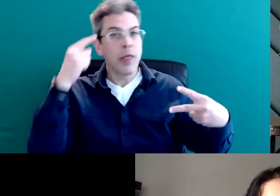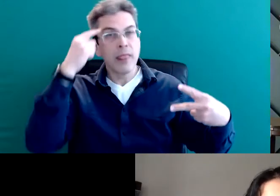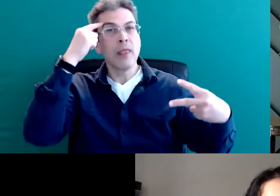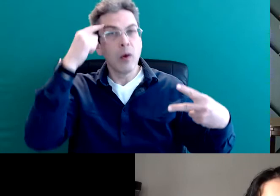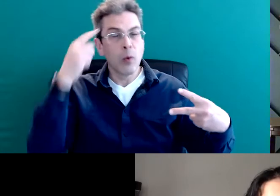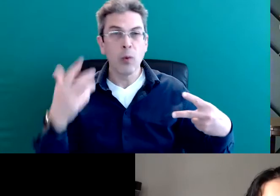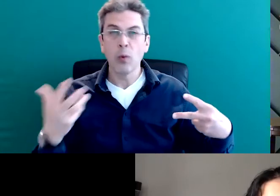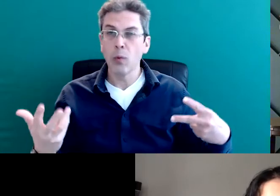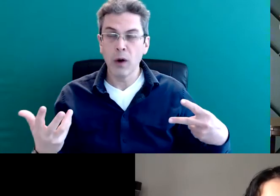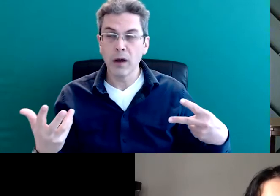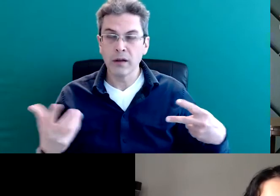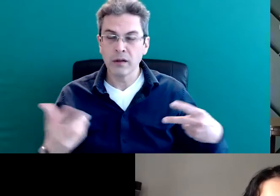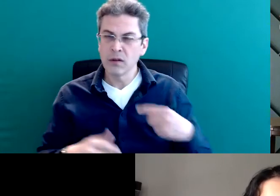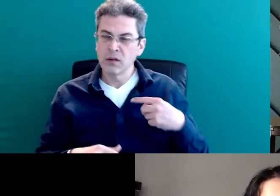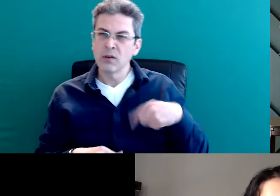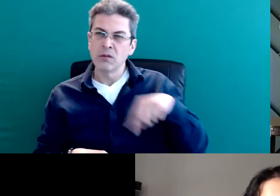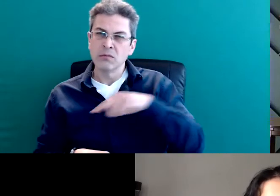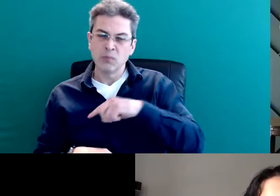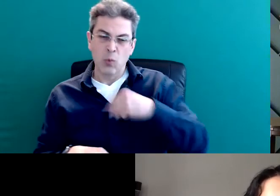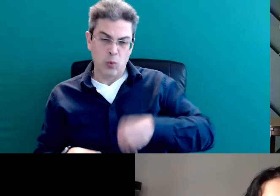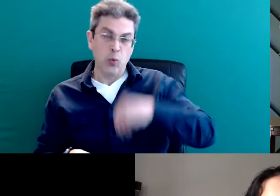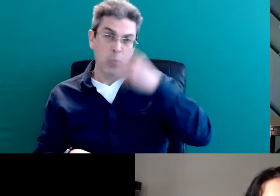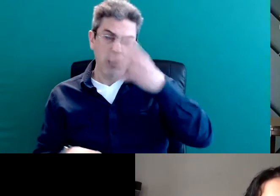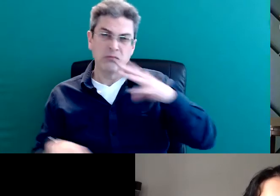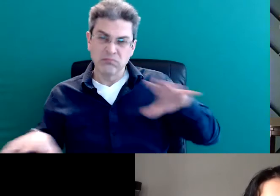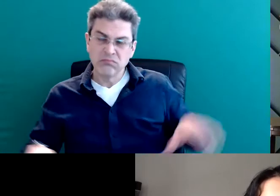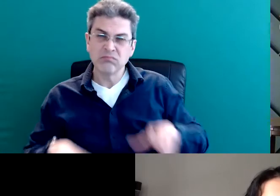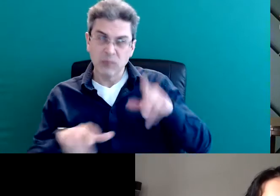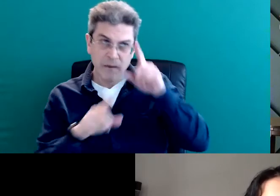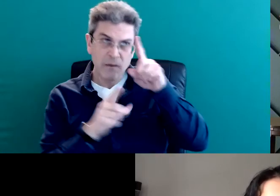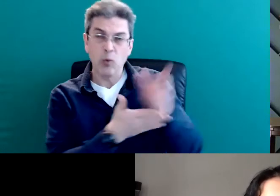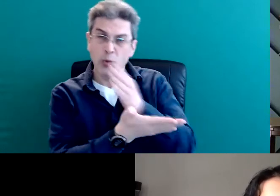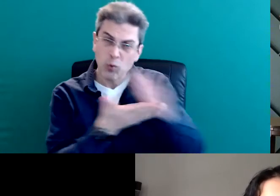organized effort to eradicate both Indigenous people and Black people,